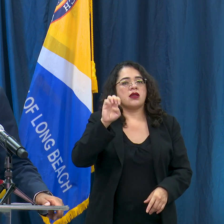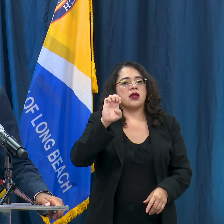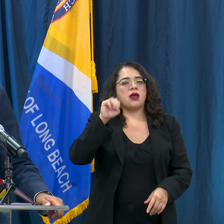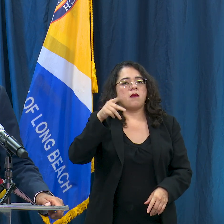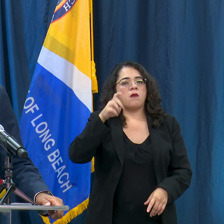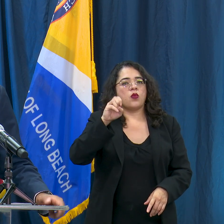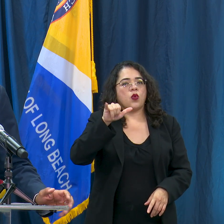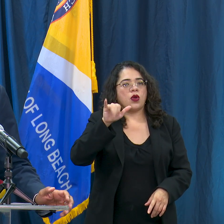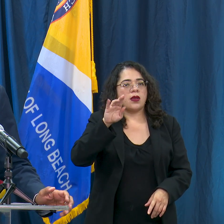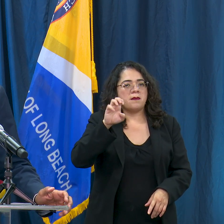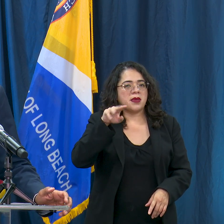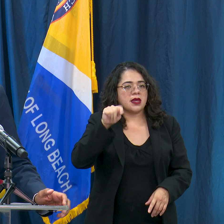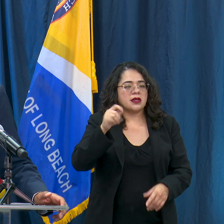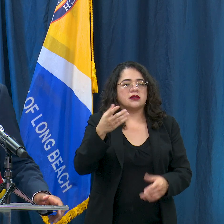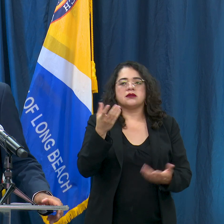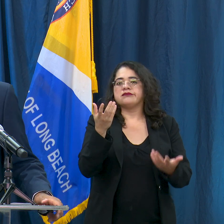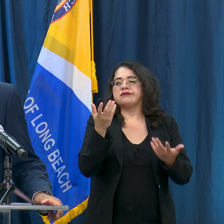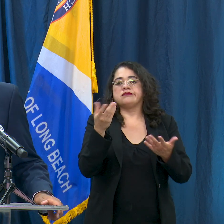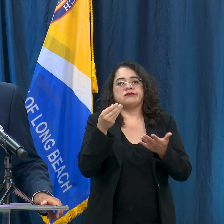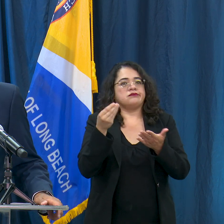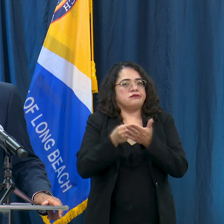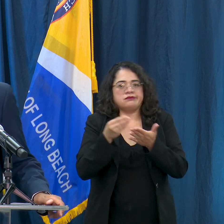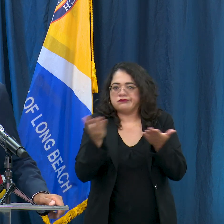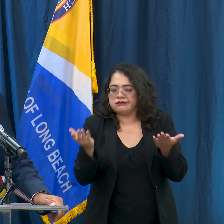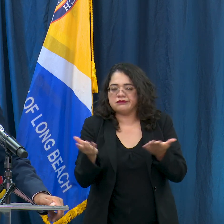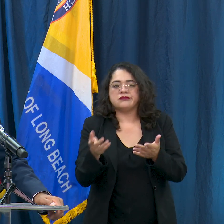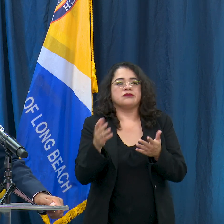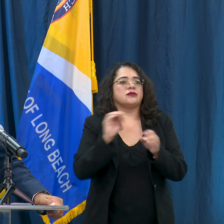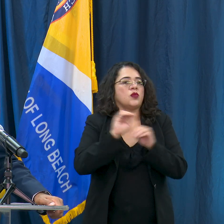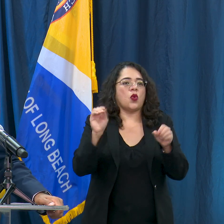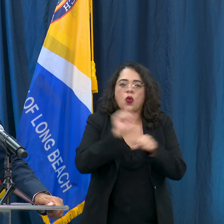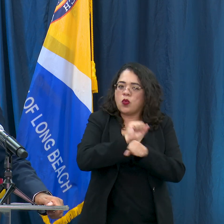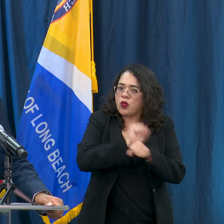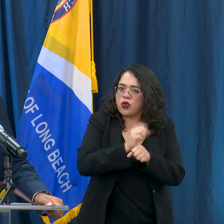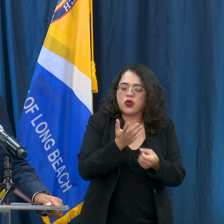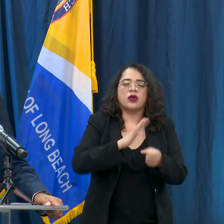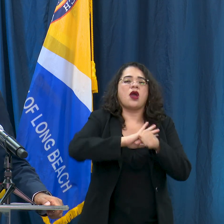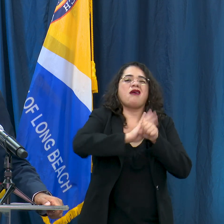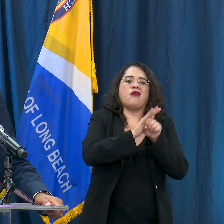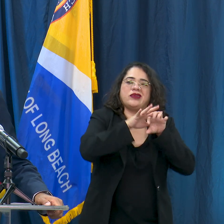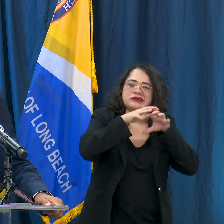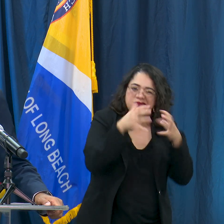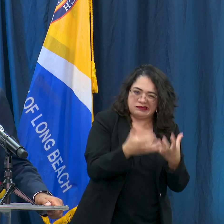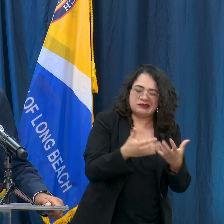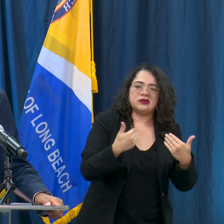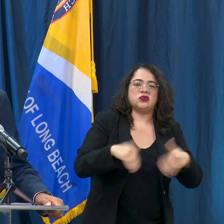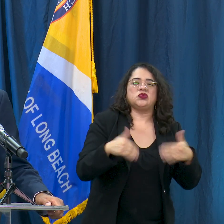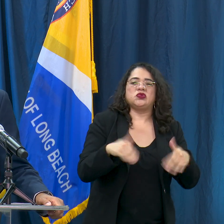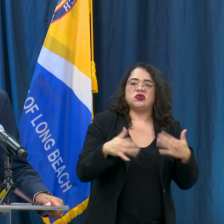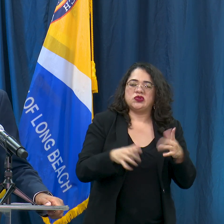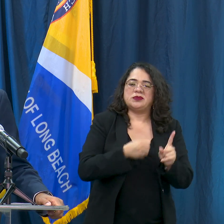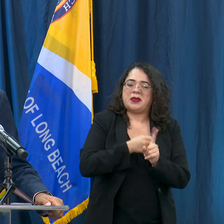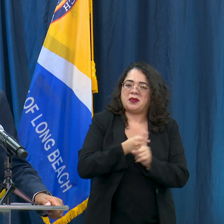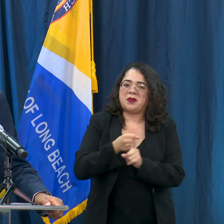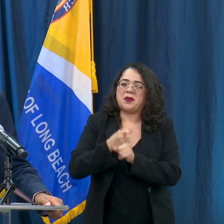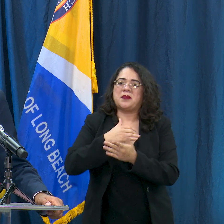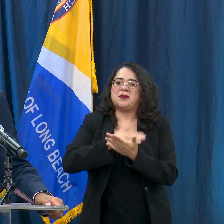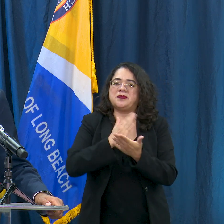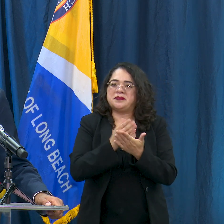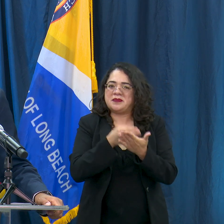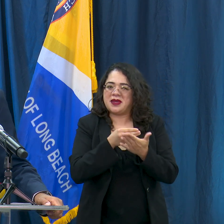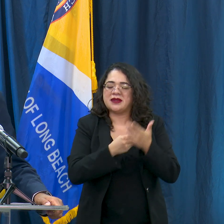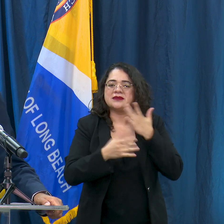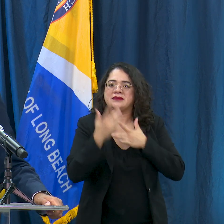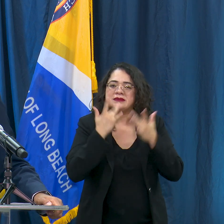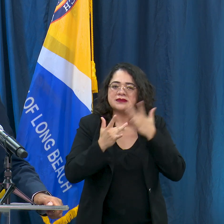difficult. So last night, the council approved a proposal that we've all been working on, including Councilman Al